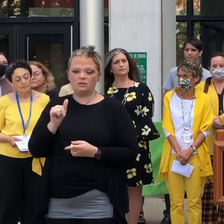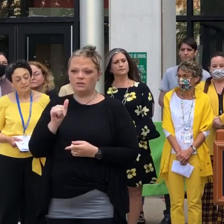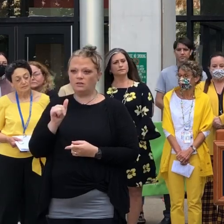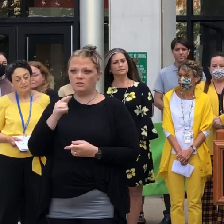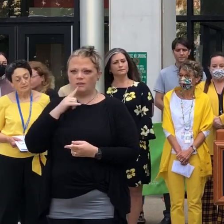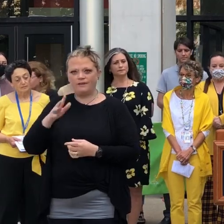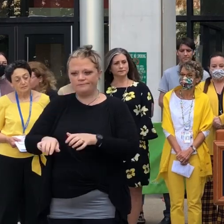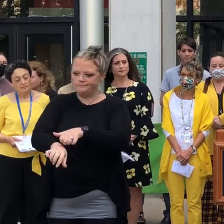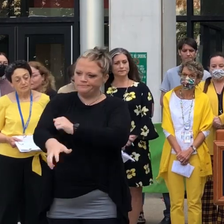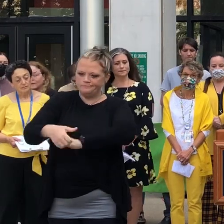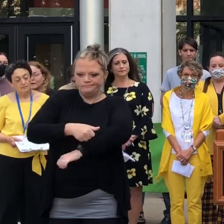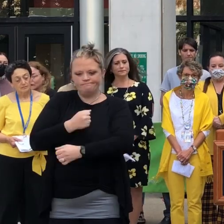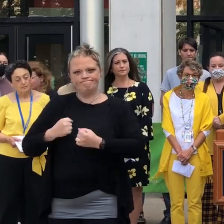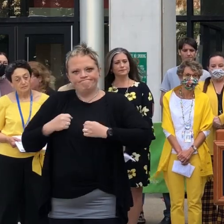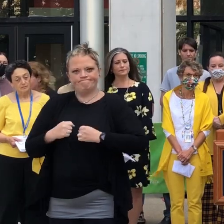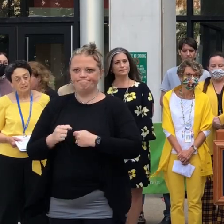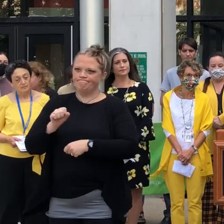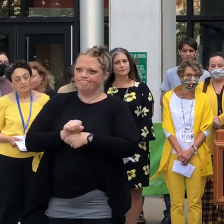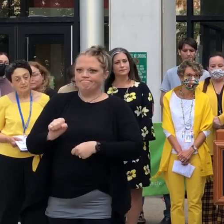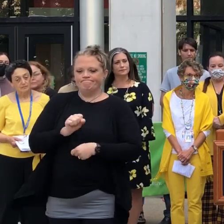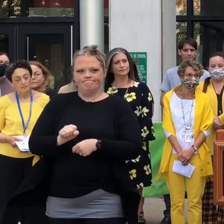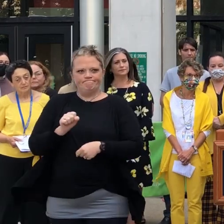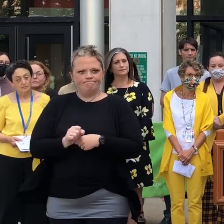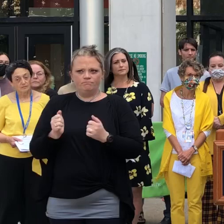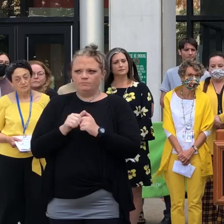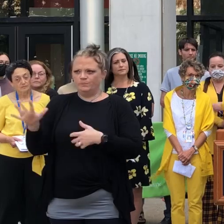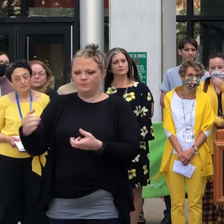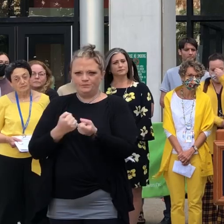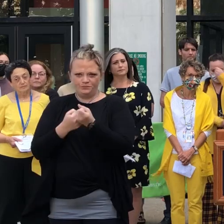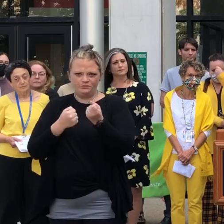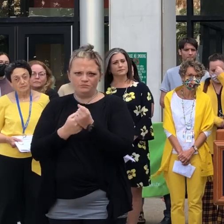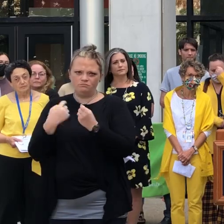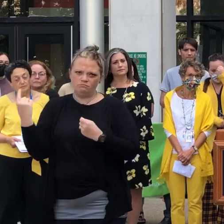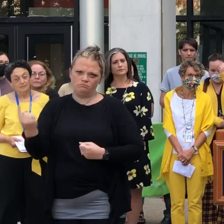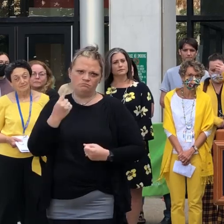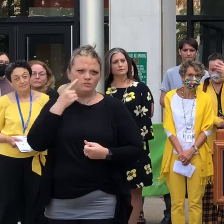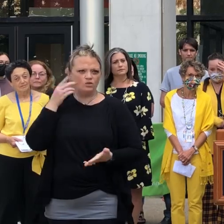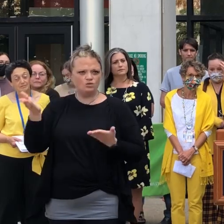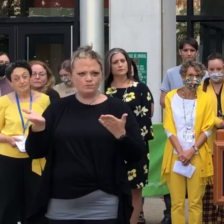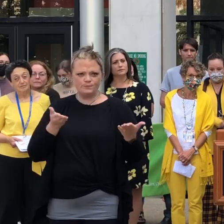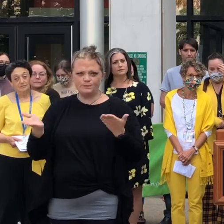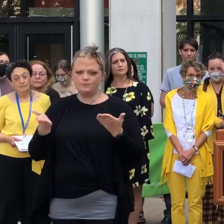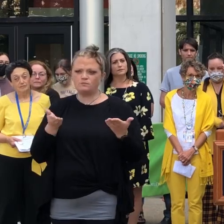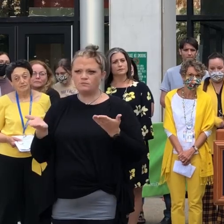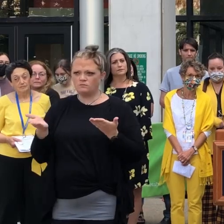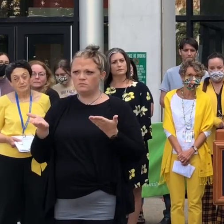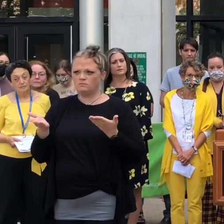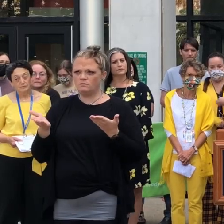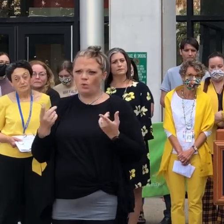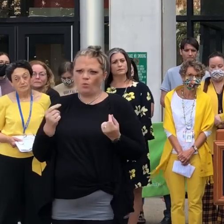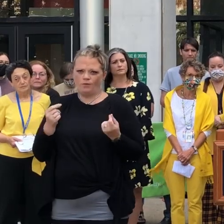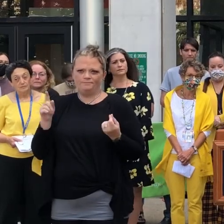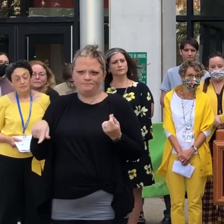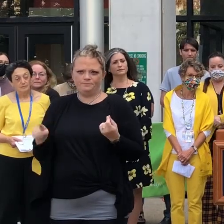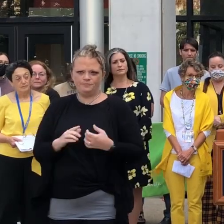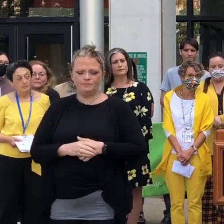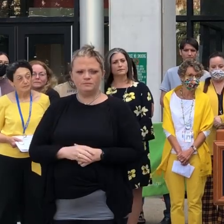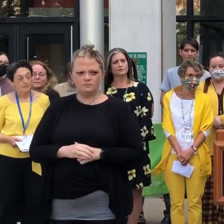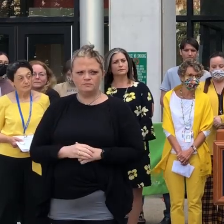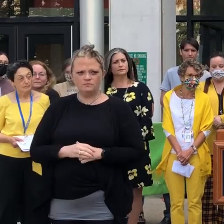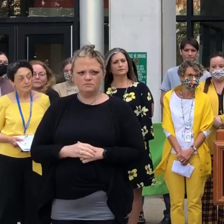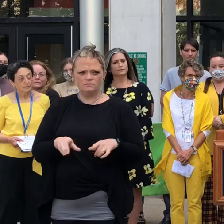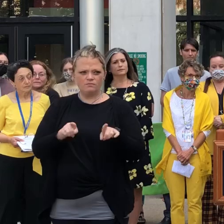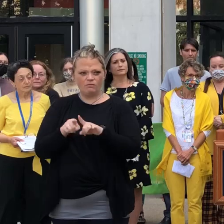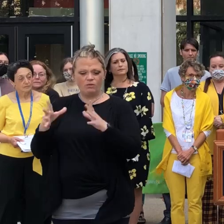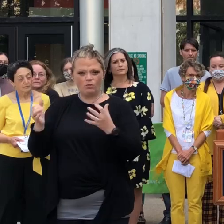to the task all the time with their support of the services and what they do. I also